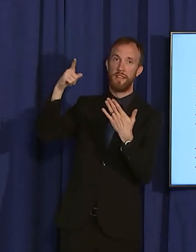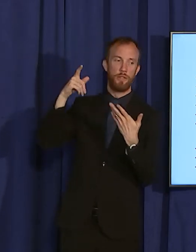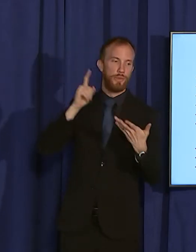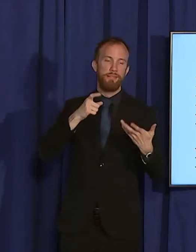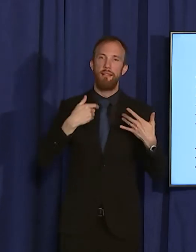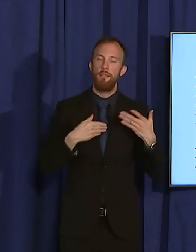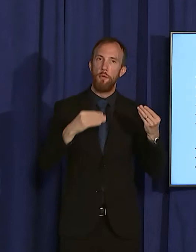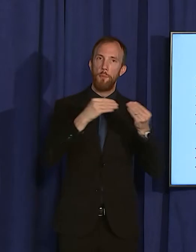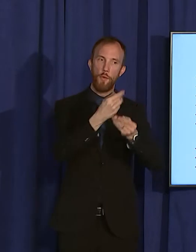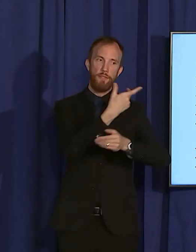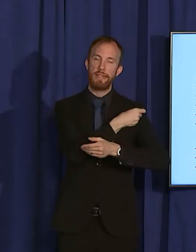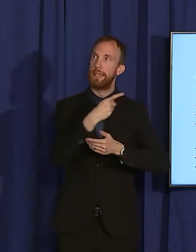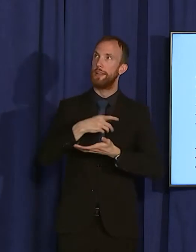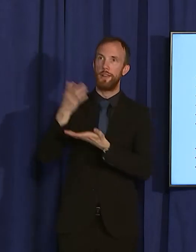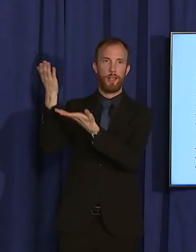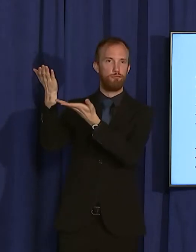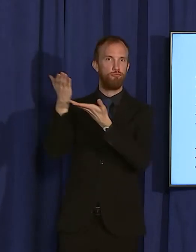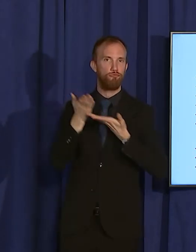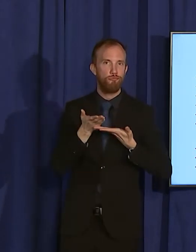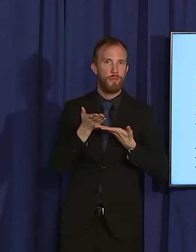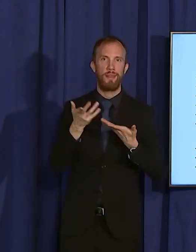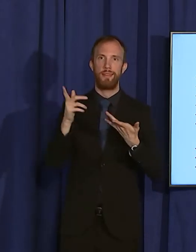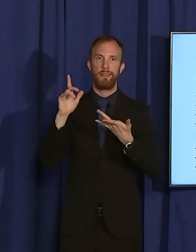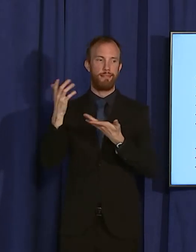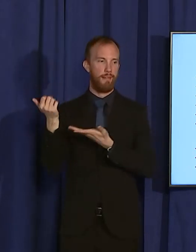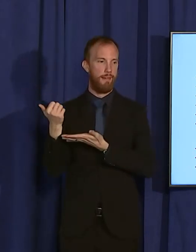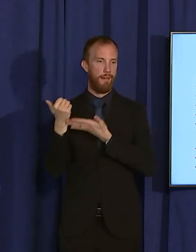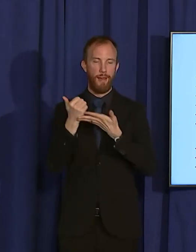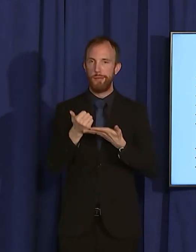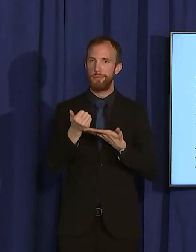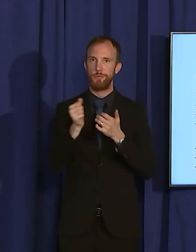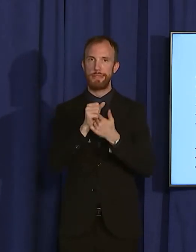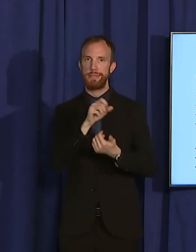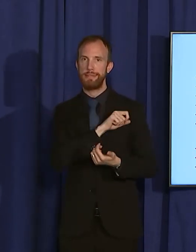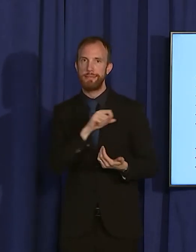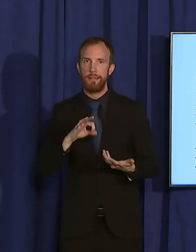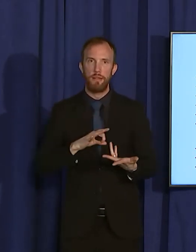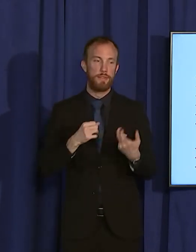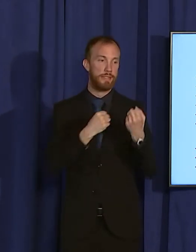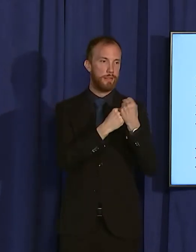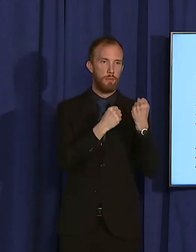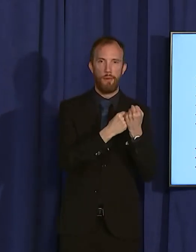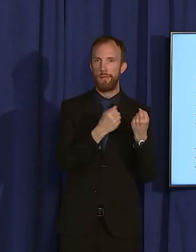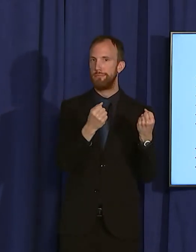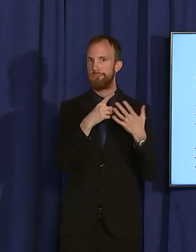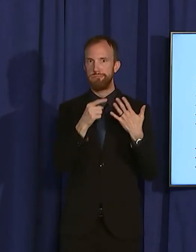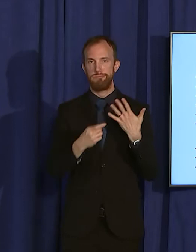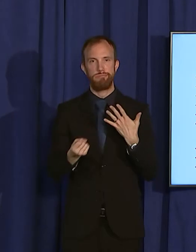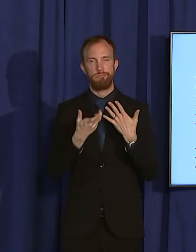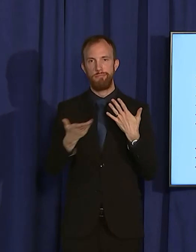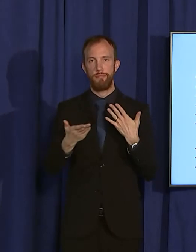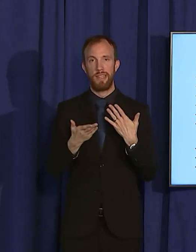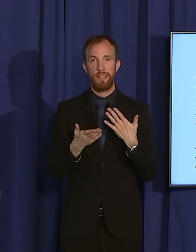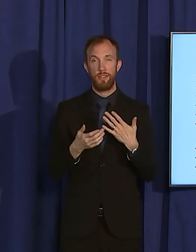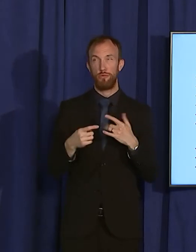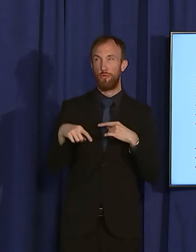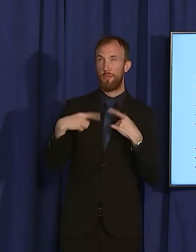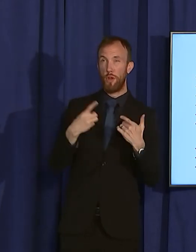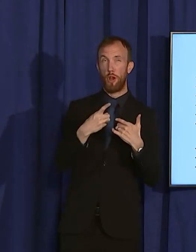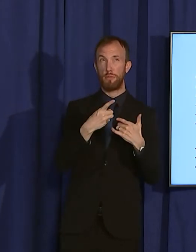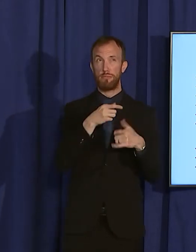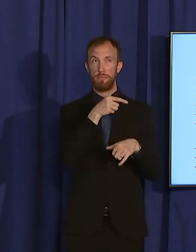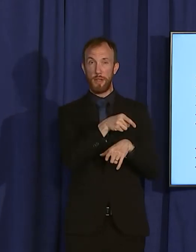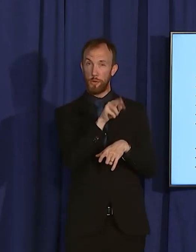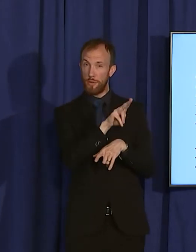it, providing the staffing, providing the support. We are now entering our 8th week of operations at the United Center. This